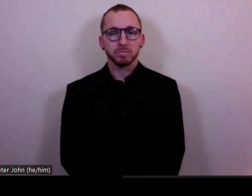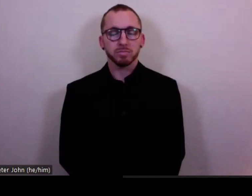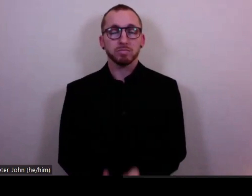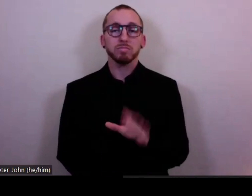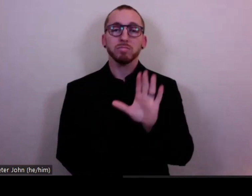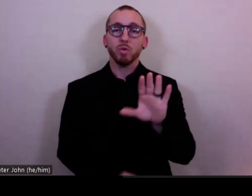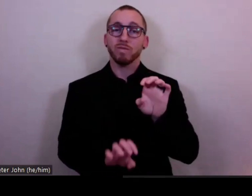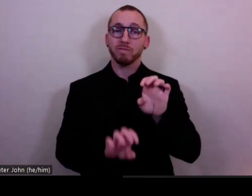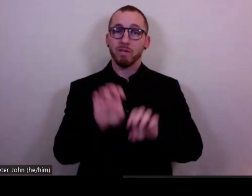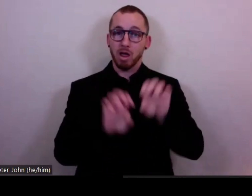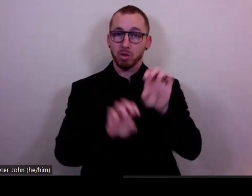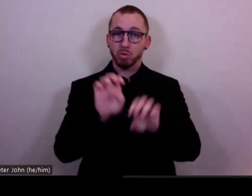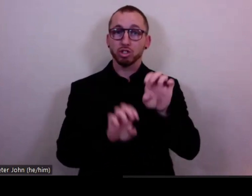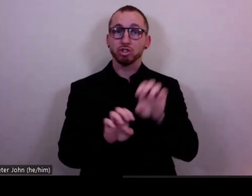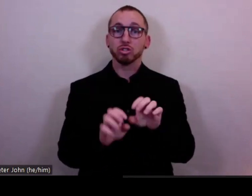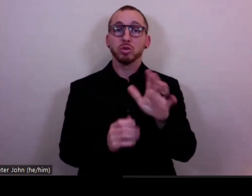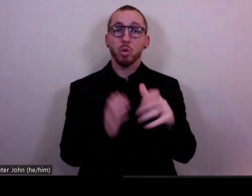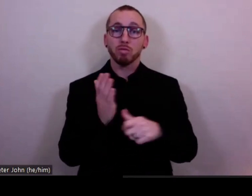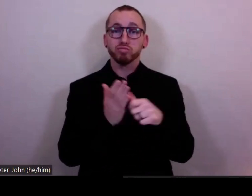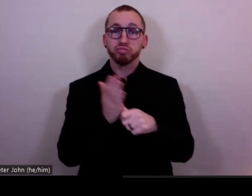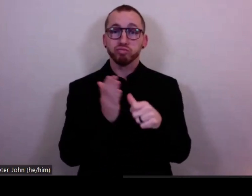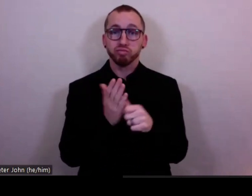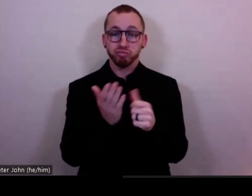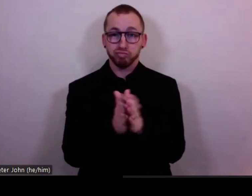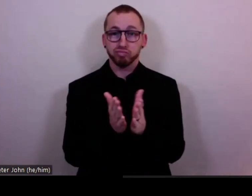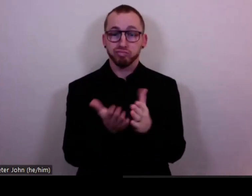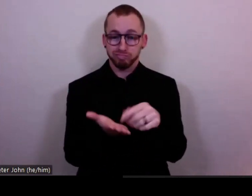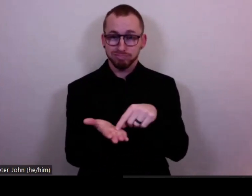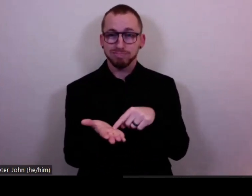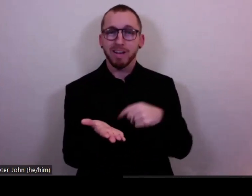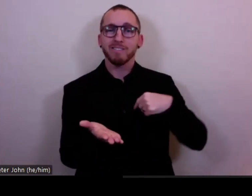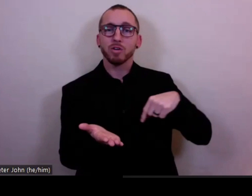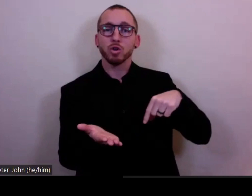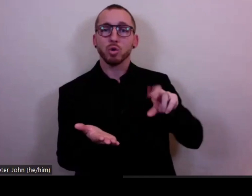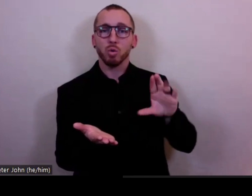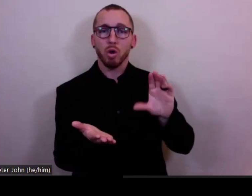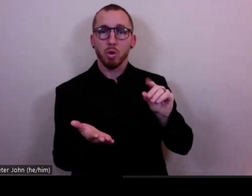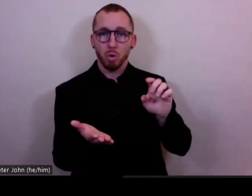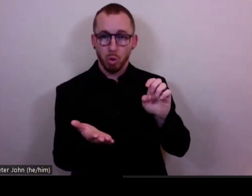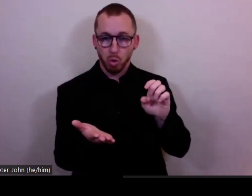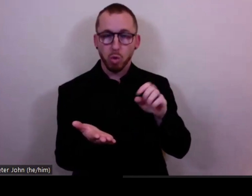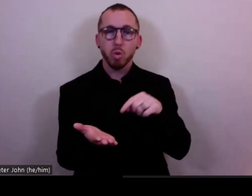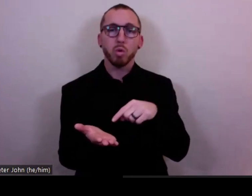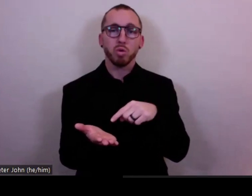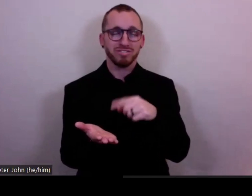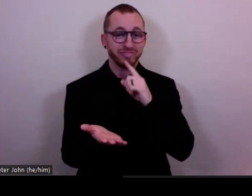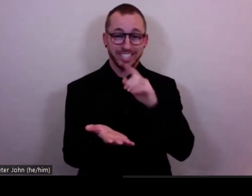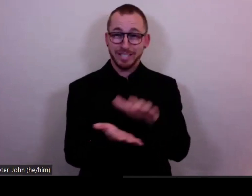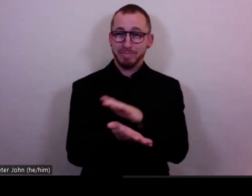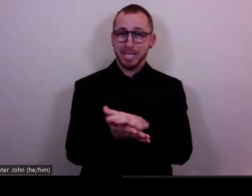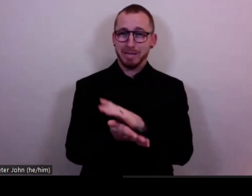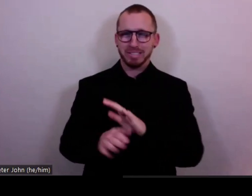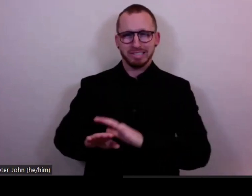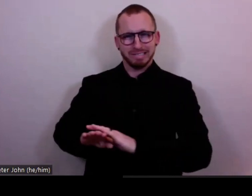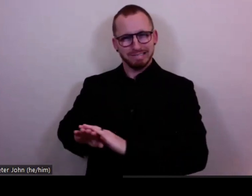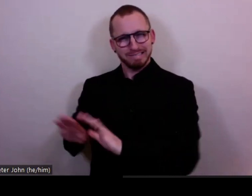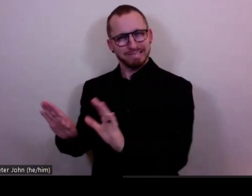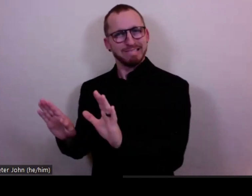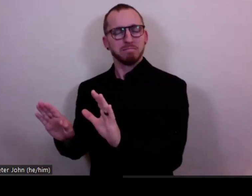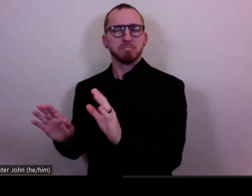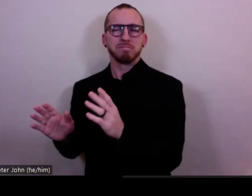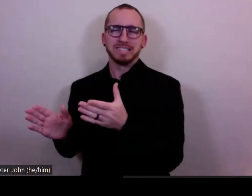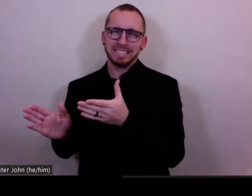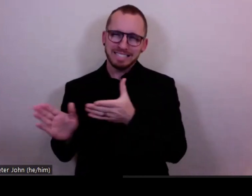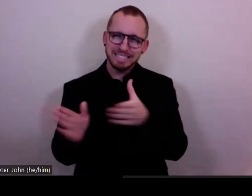QR code that's in your program flyer. We're really moving as far away from paper as possible. So please use